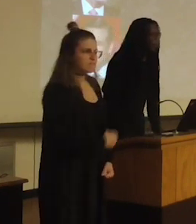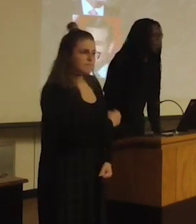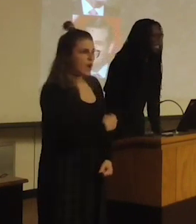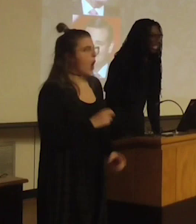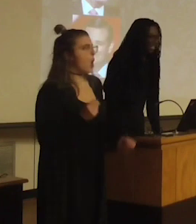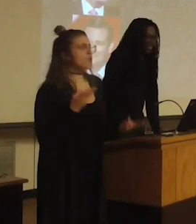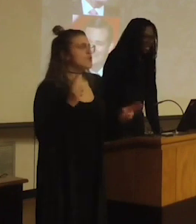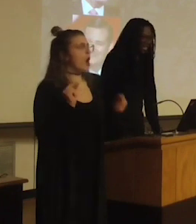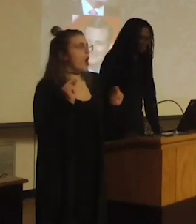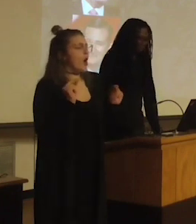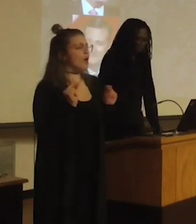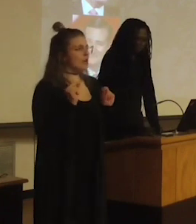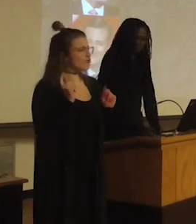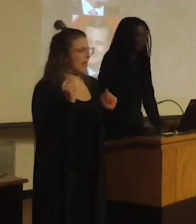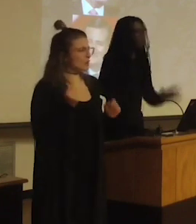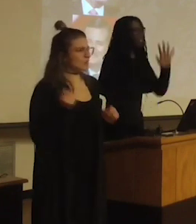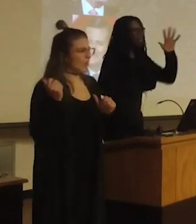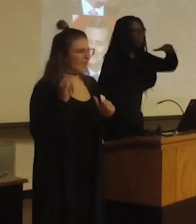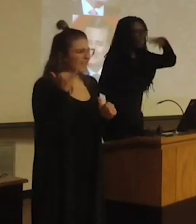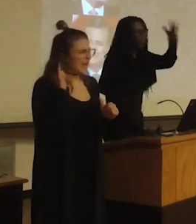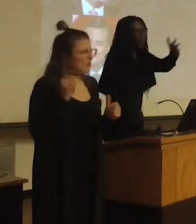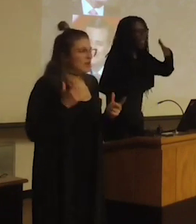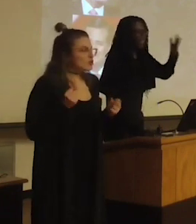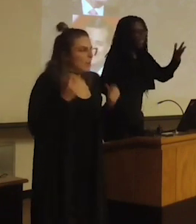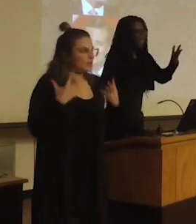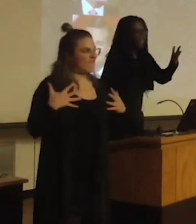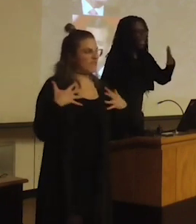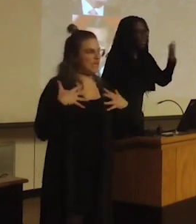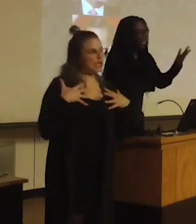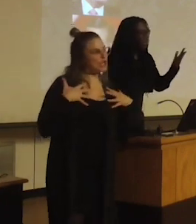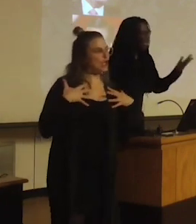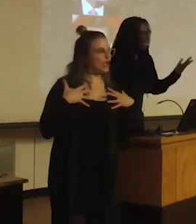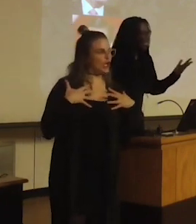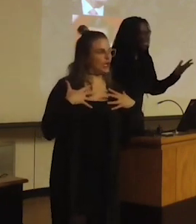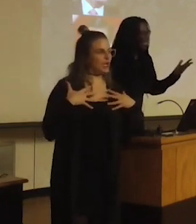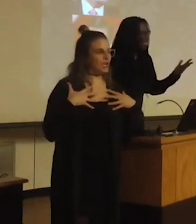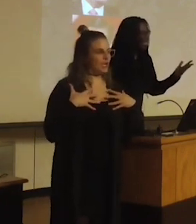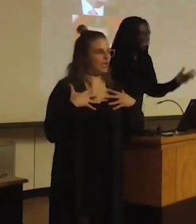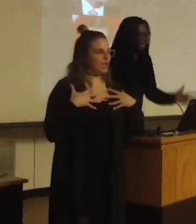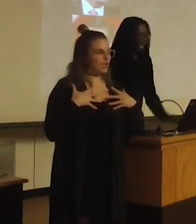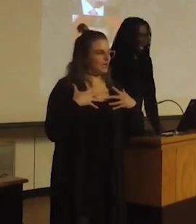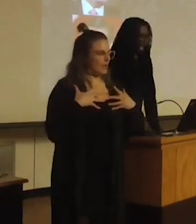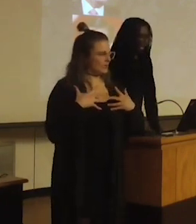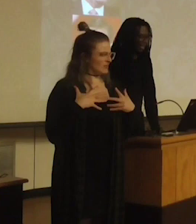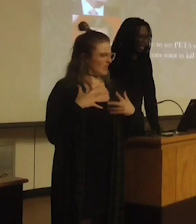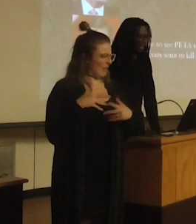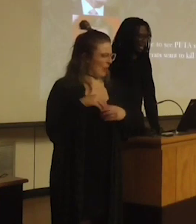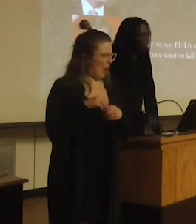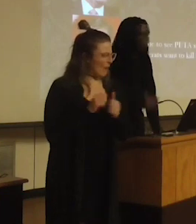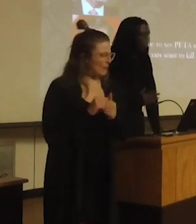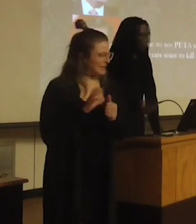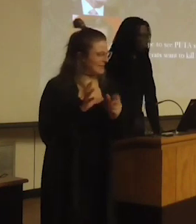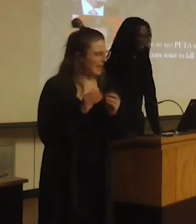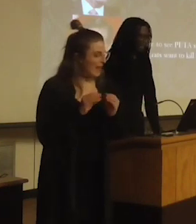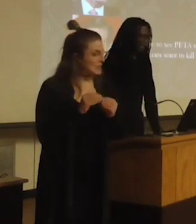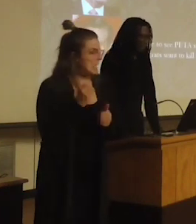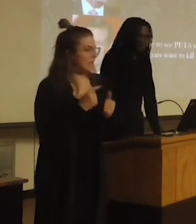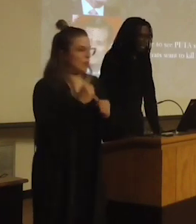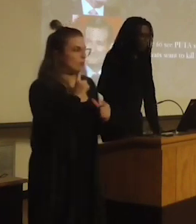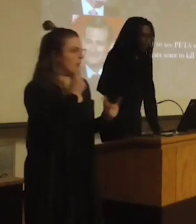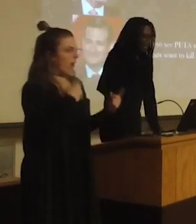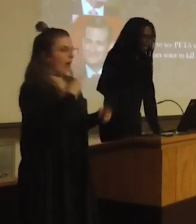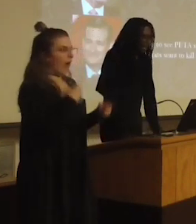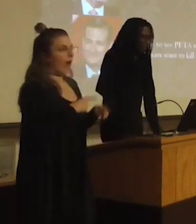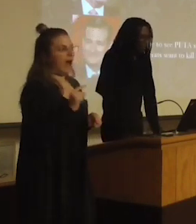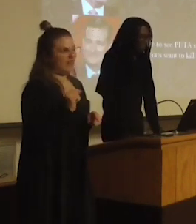Oh, no. They're trying to get rid of all the cows. So much fear-mongering that was going into this. And everyone was feeding into